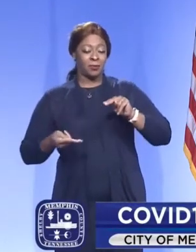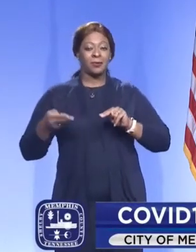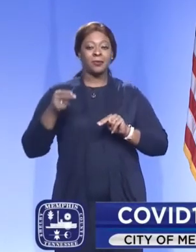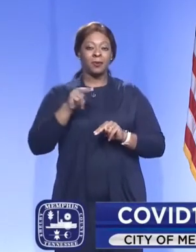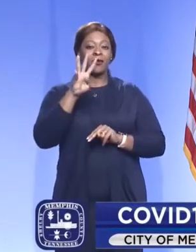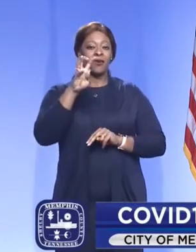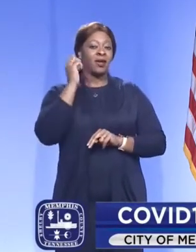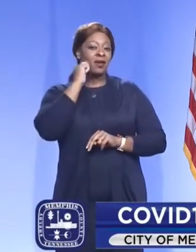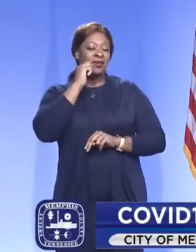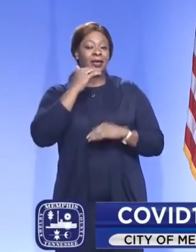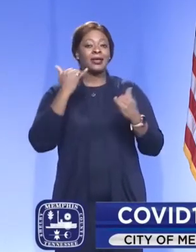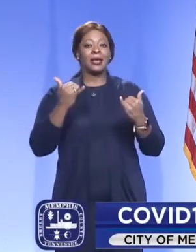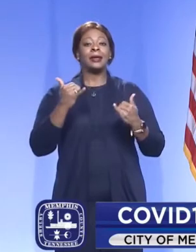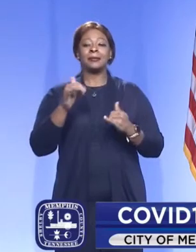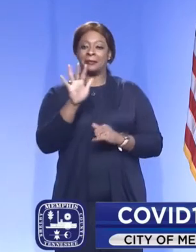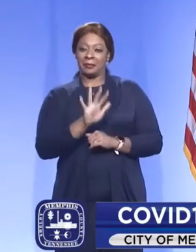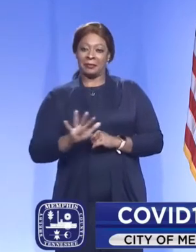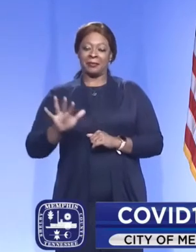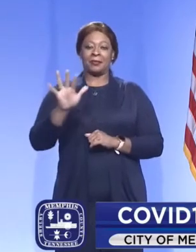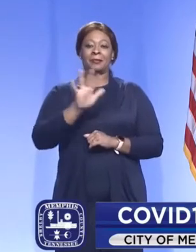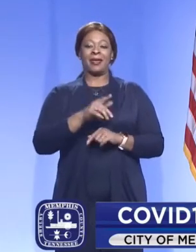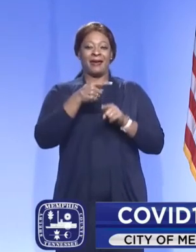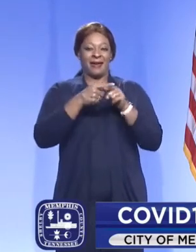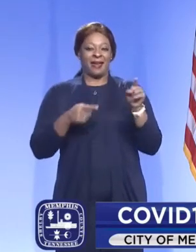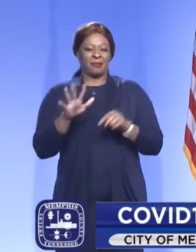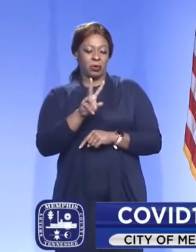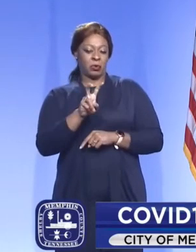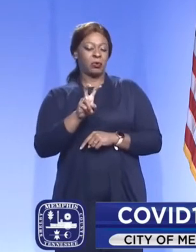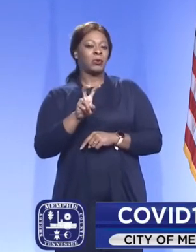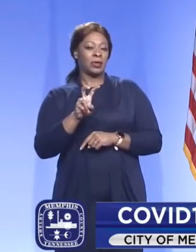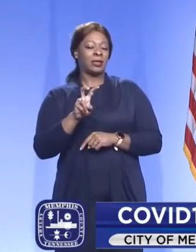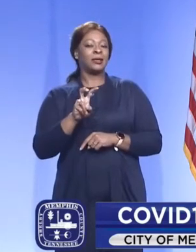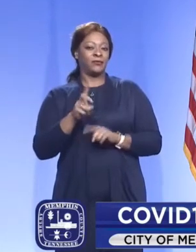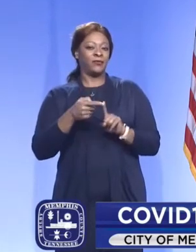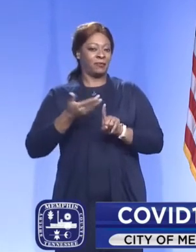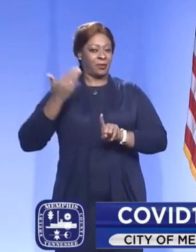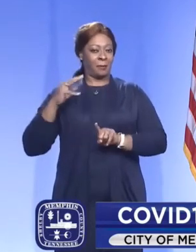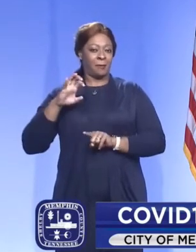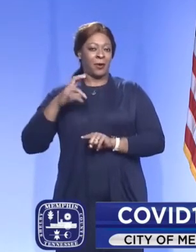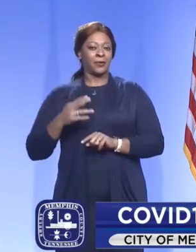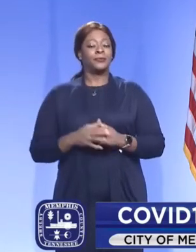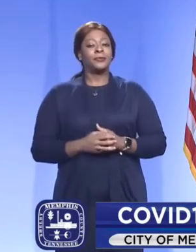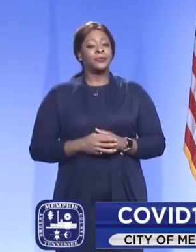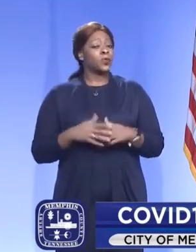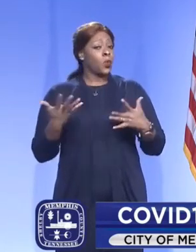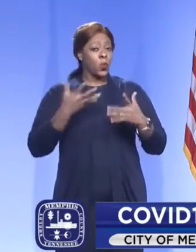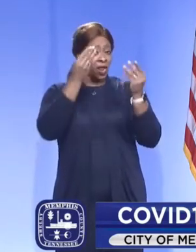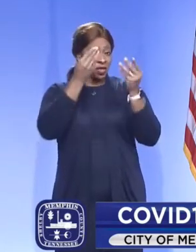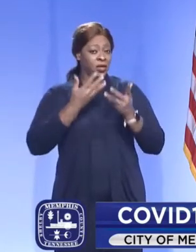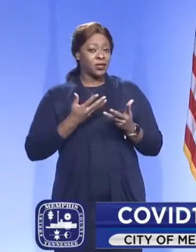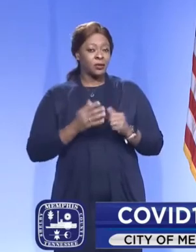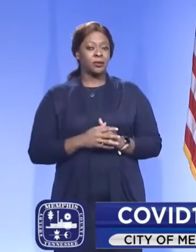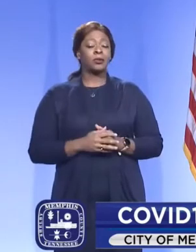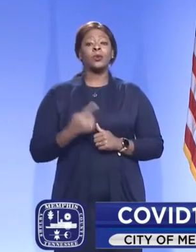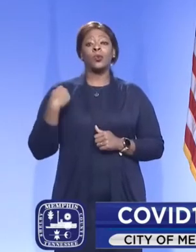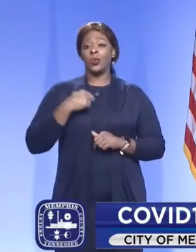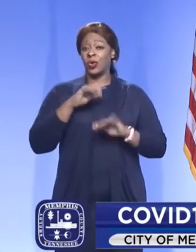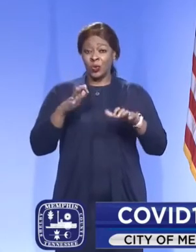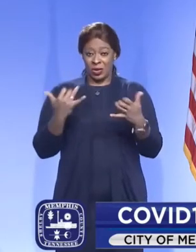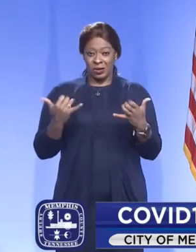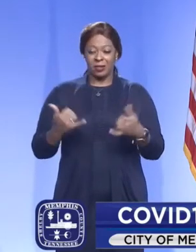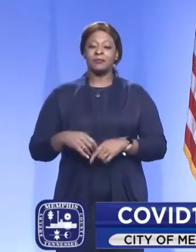day, and today we're roughly half that number, just about 200 people in the hospital. So what that tells us is that what we are doing